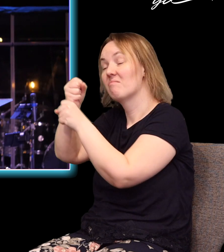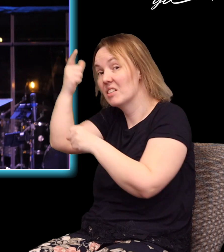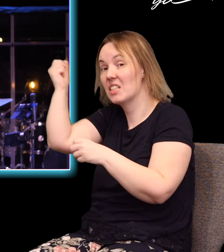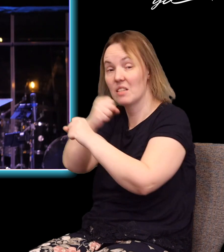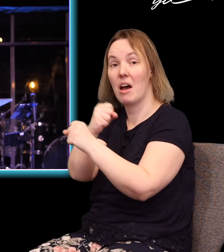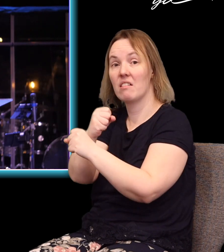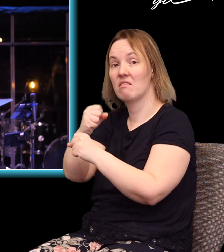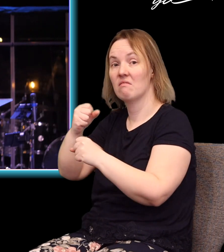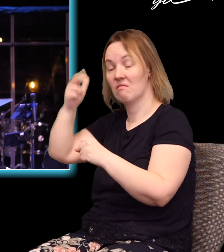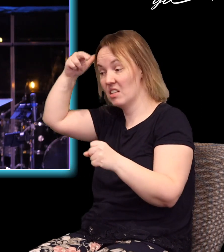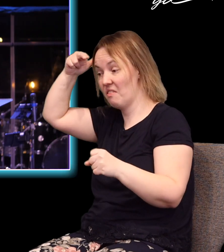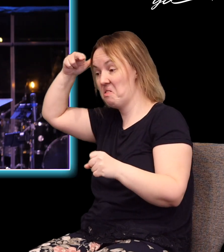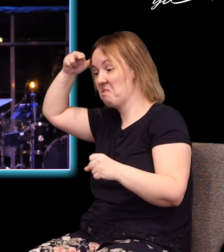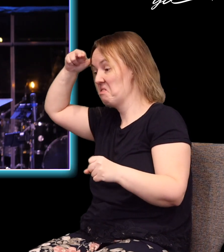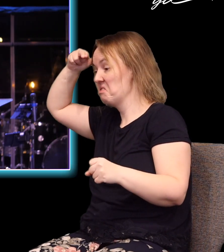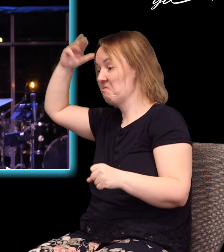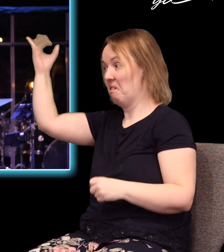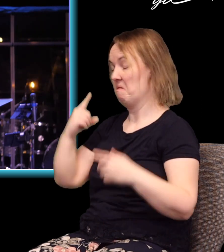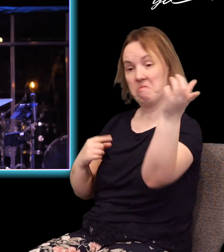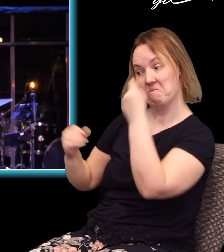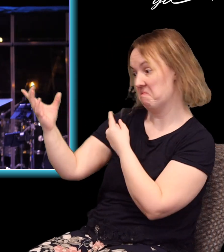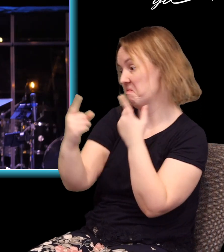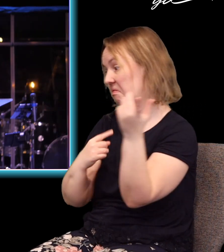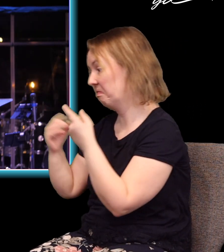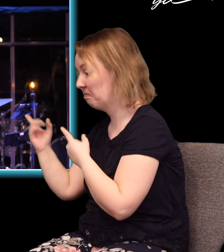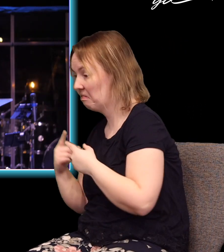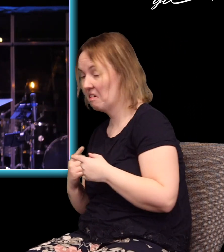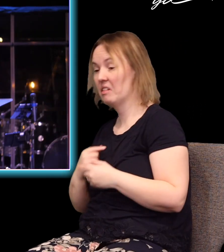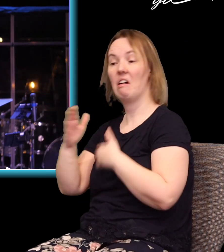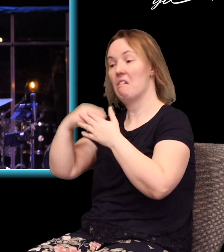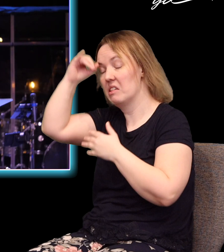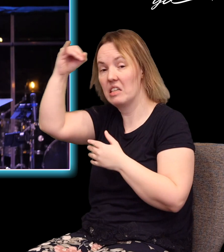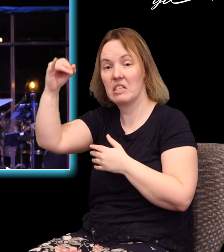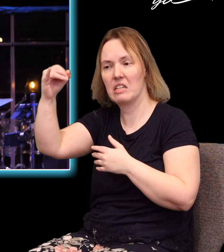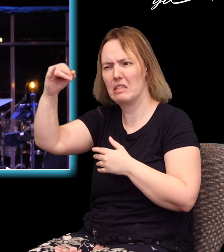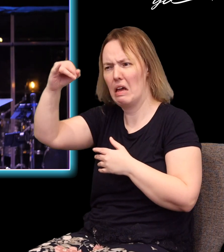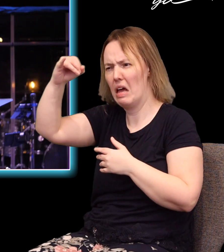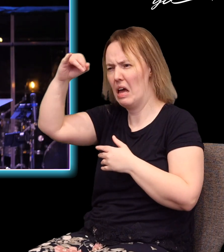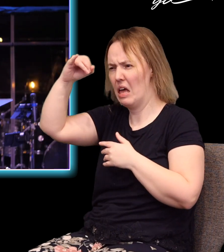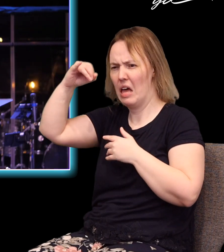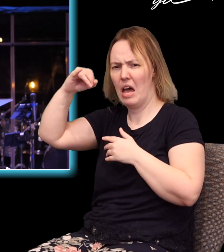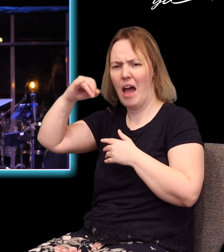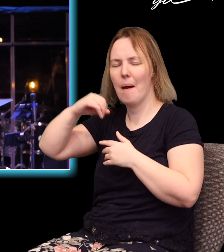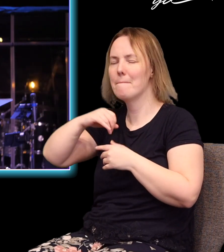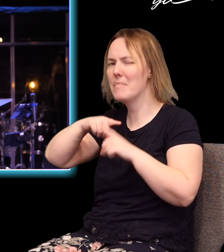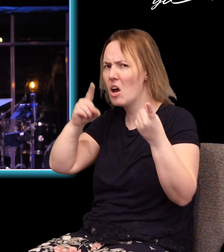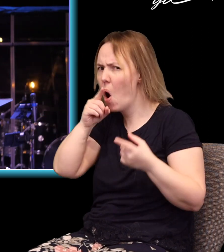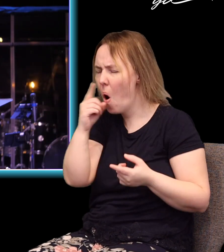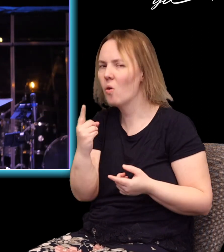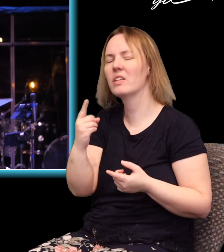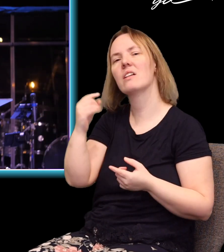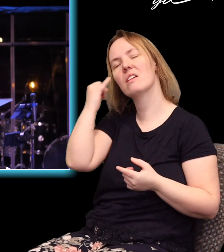battle. The devil will come to you in 100 different directions, 100 different logical ideas that make sense. And only if you know